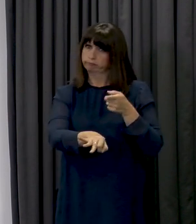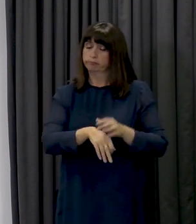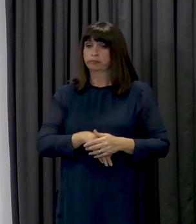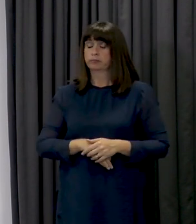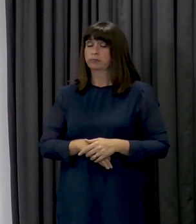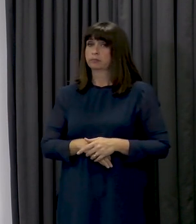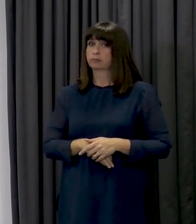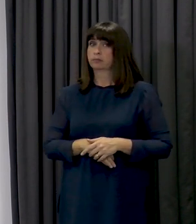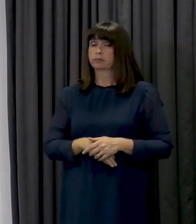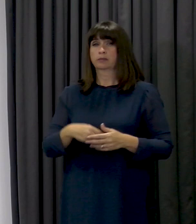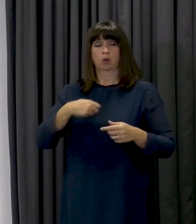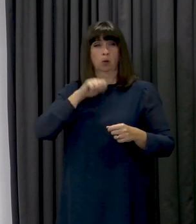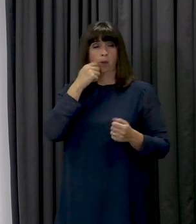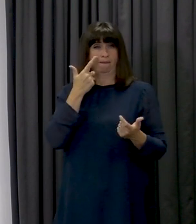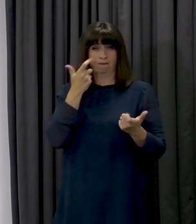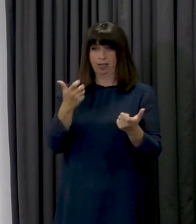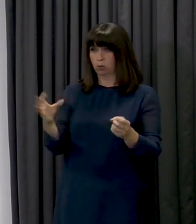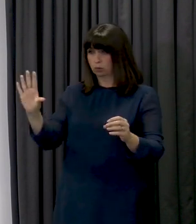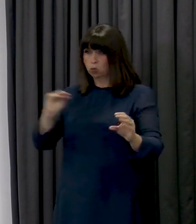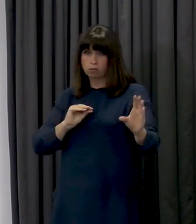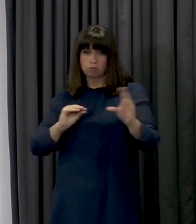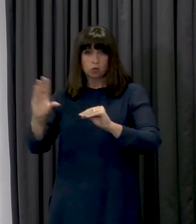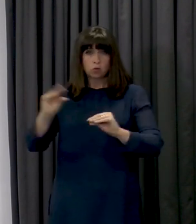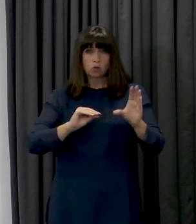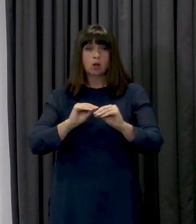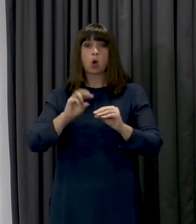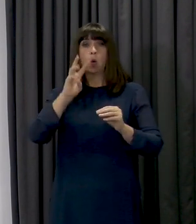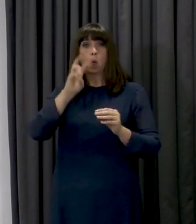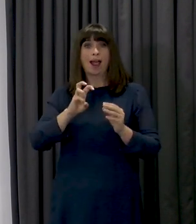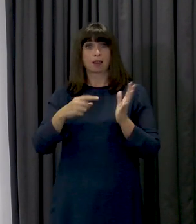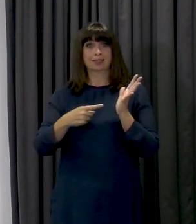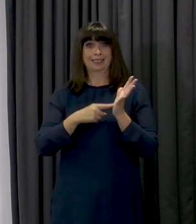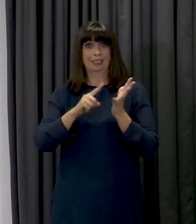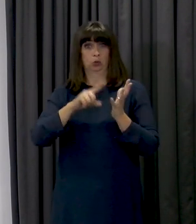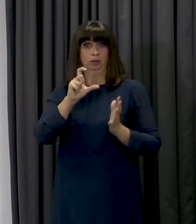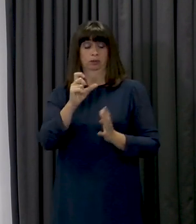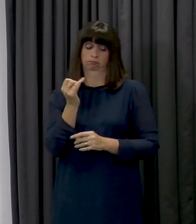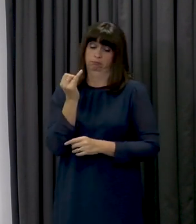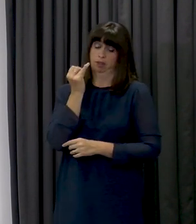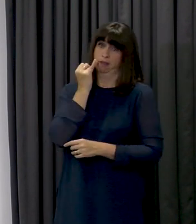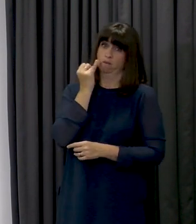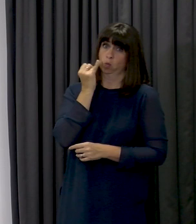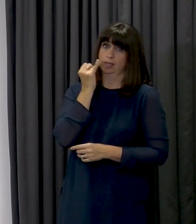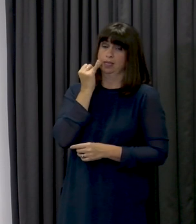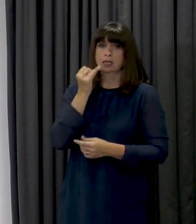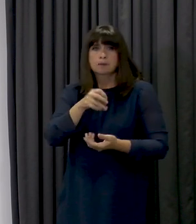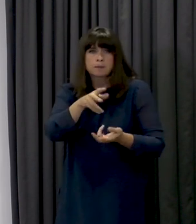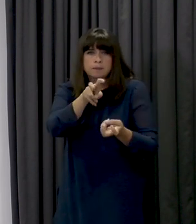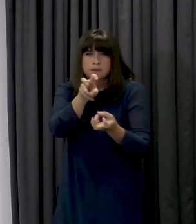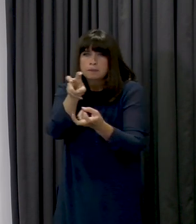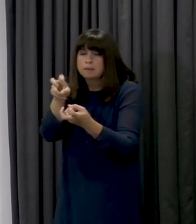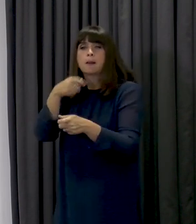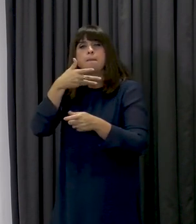we will act on intelligence reported to the Wales TUC, who every week compile information from